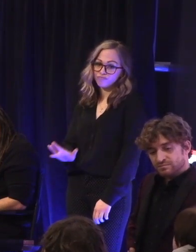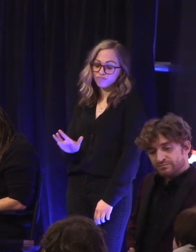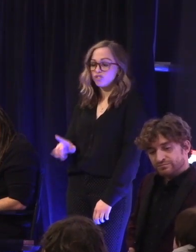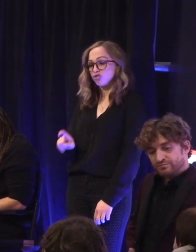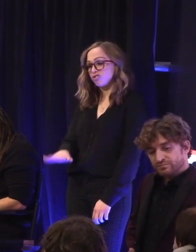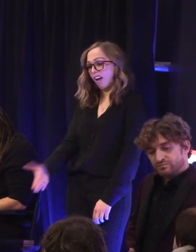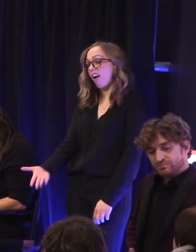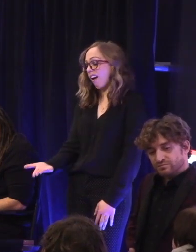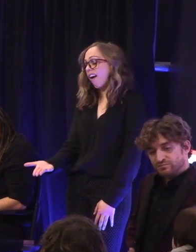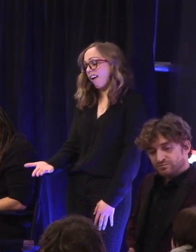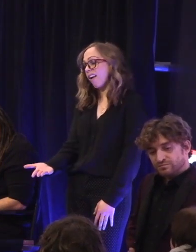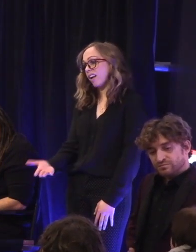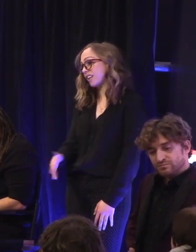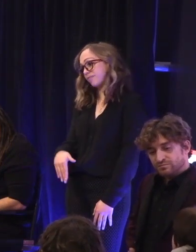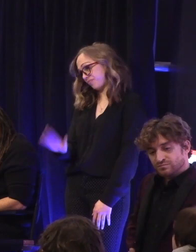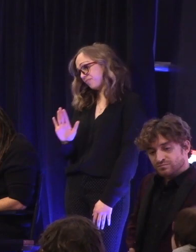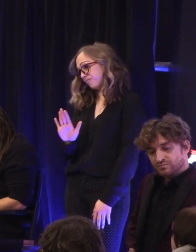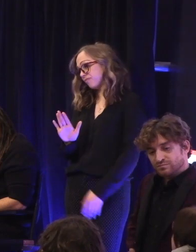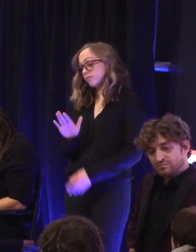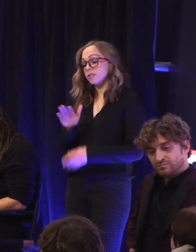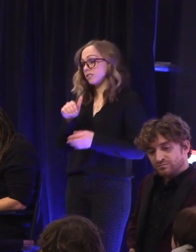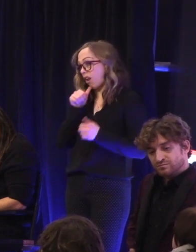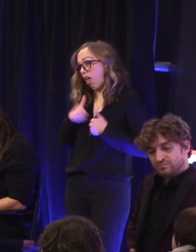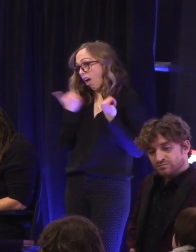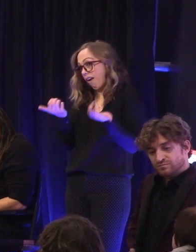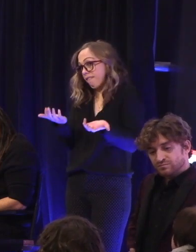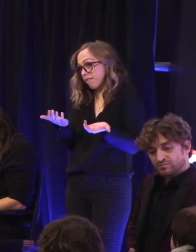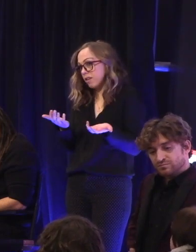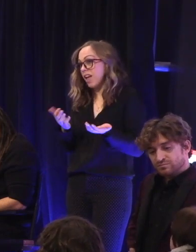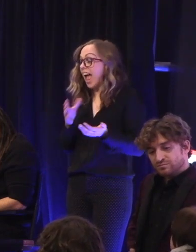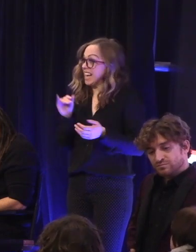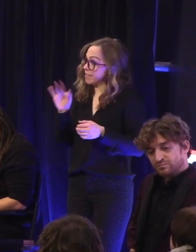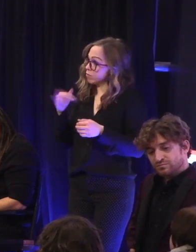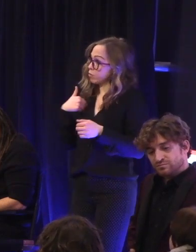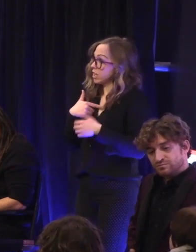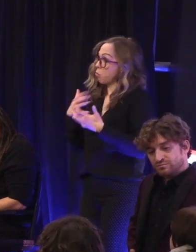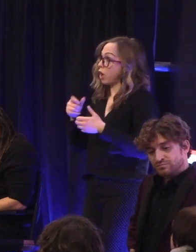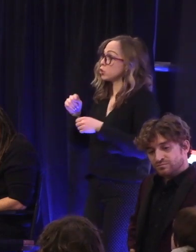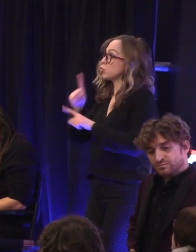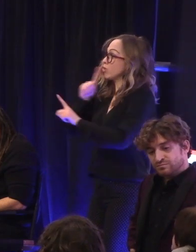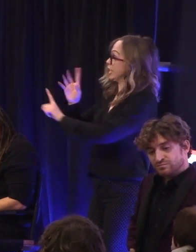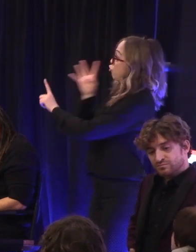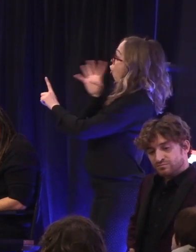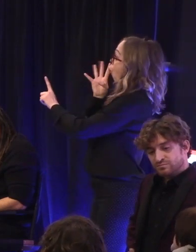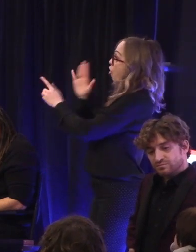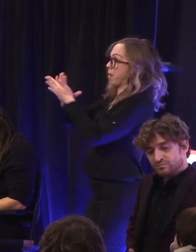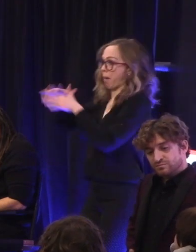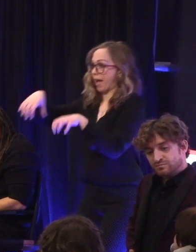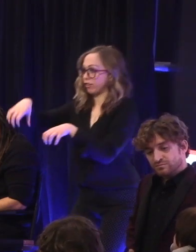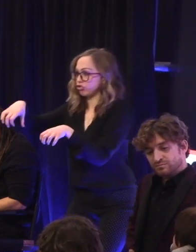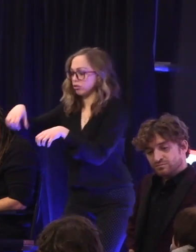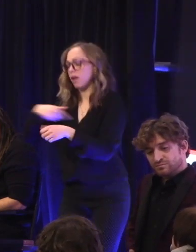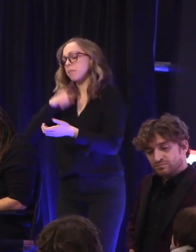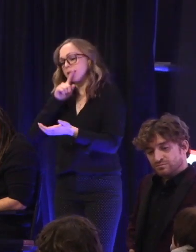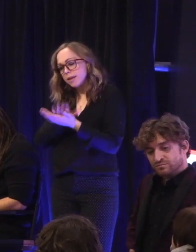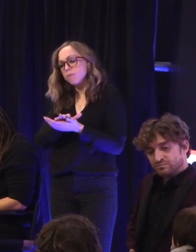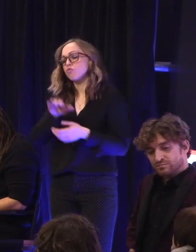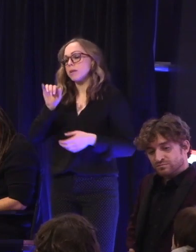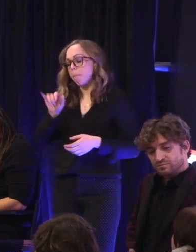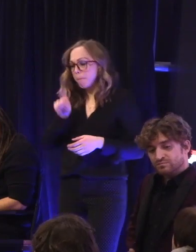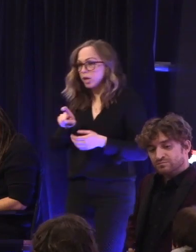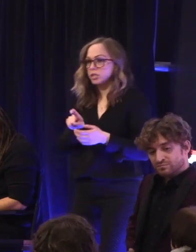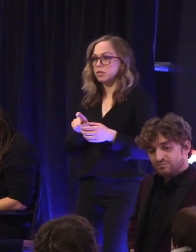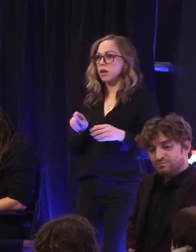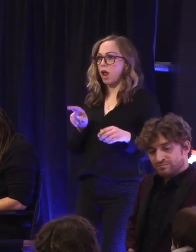dead. It's better to be dead than not. Yeah. And in order to be able to produce what we're talking about, I really believe we have to look and